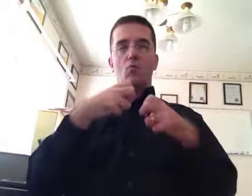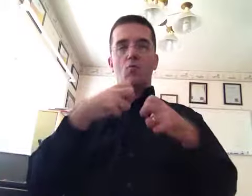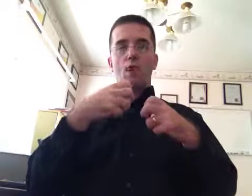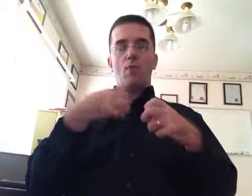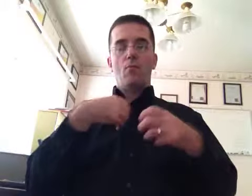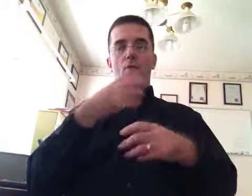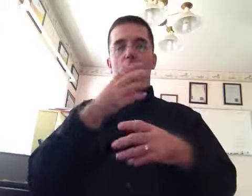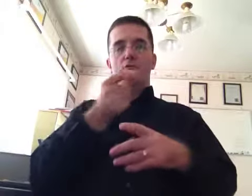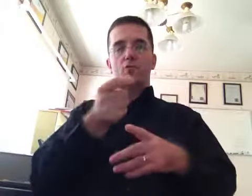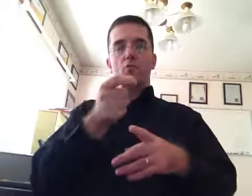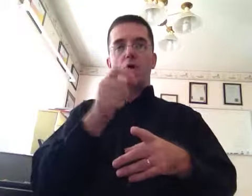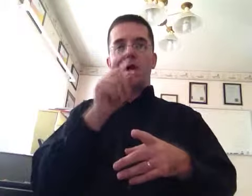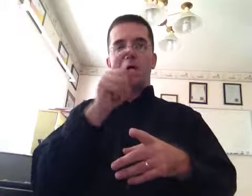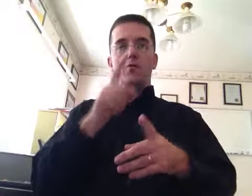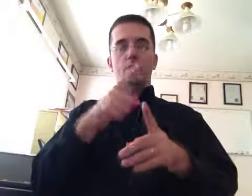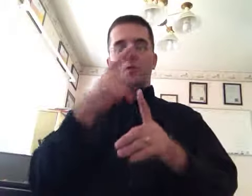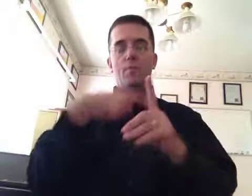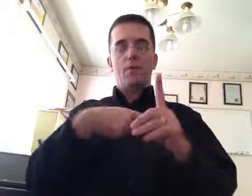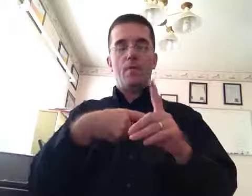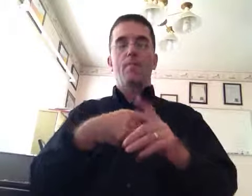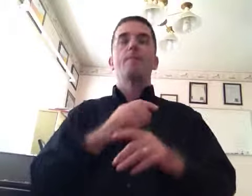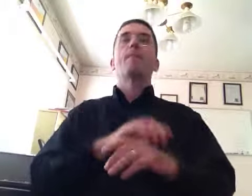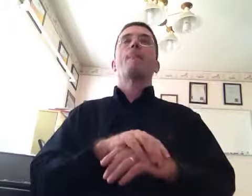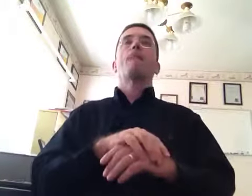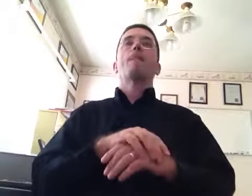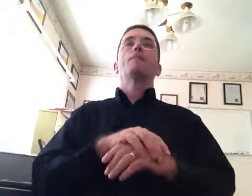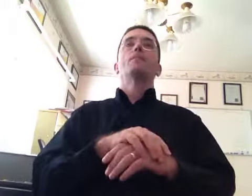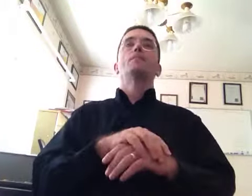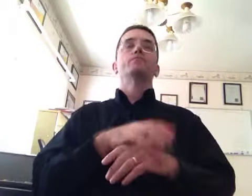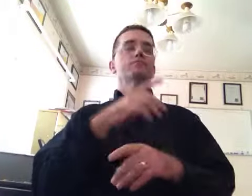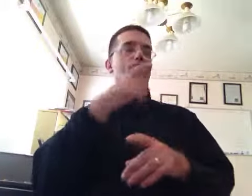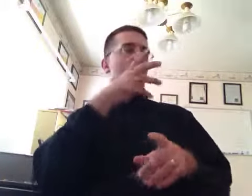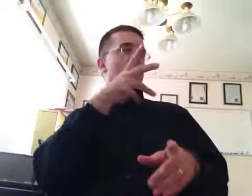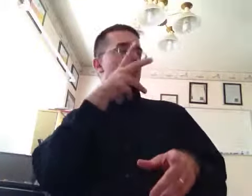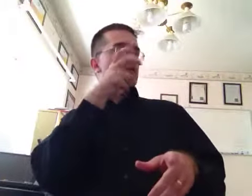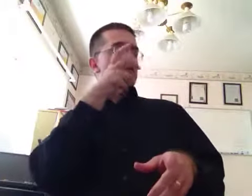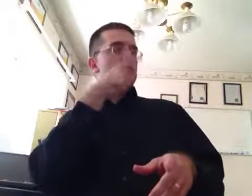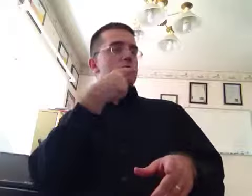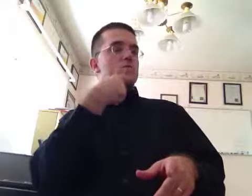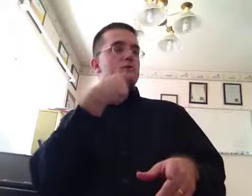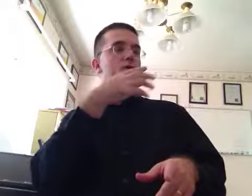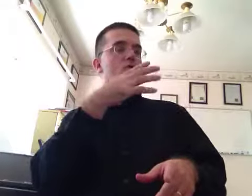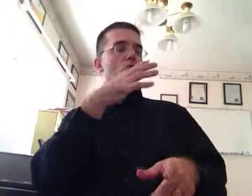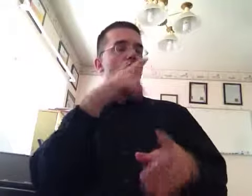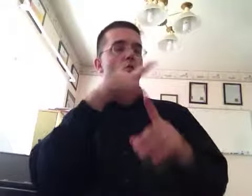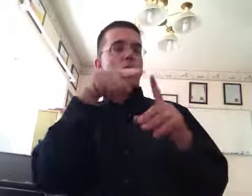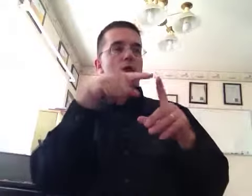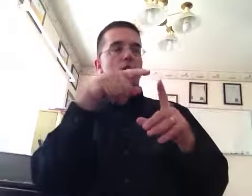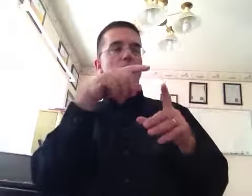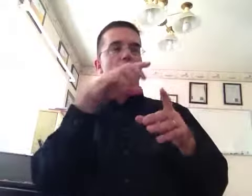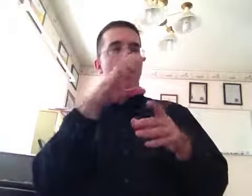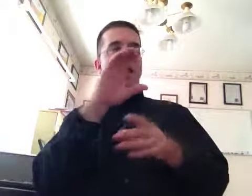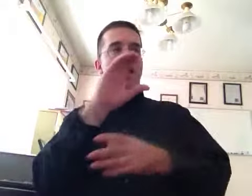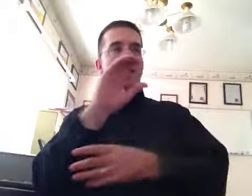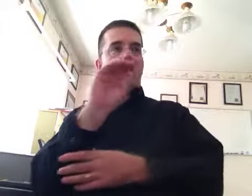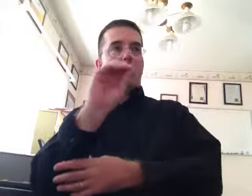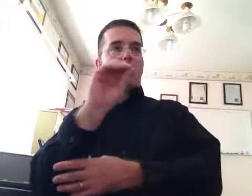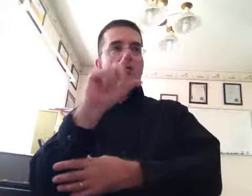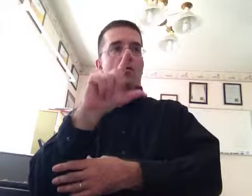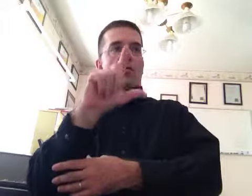you say the other day on when a collector calls you that they're lying when they're talking. So I've got a deal worked out with Discover Card,